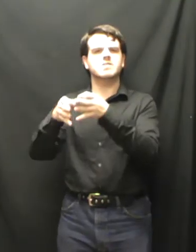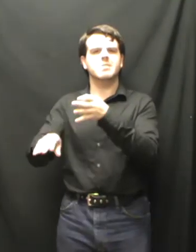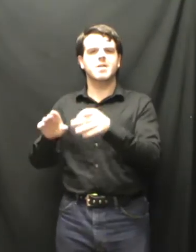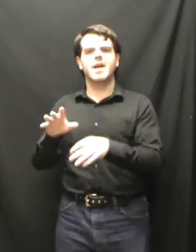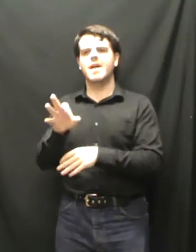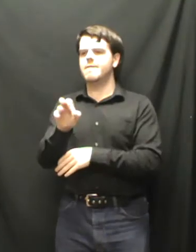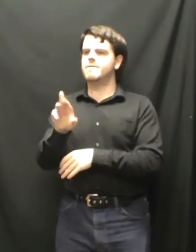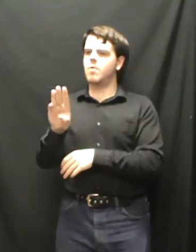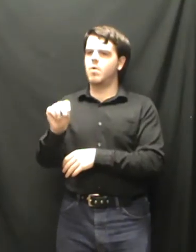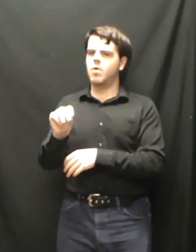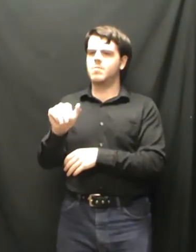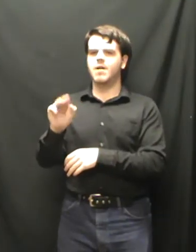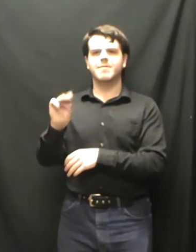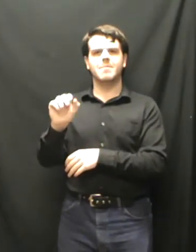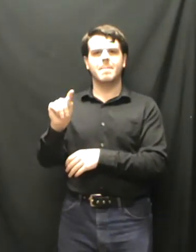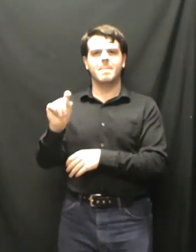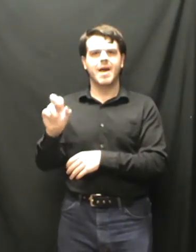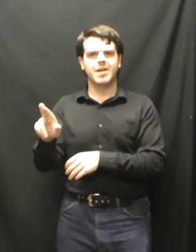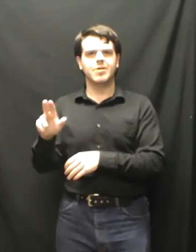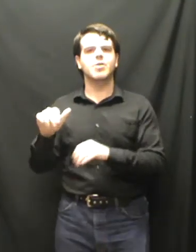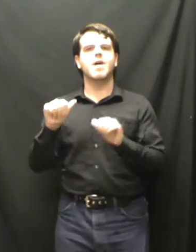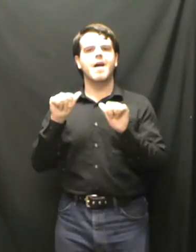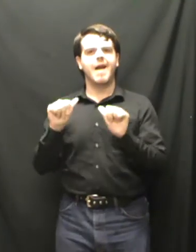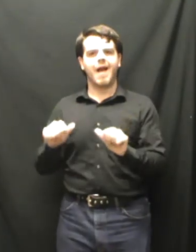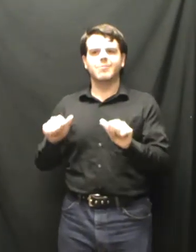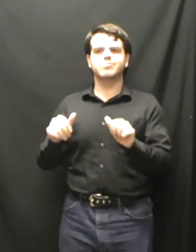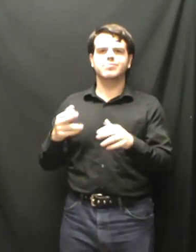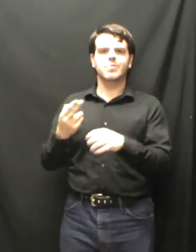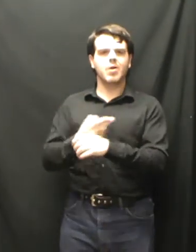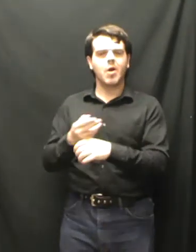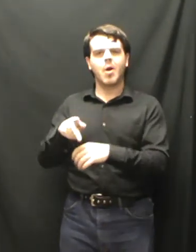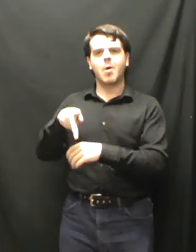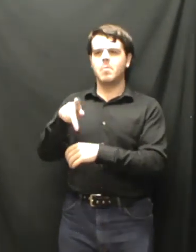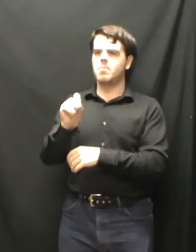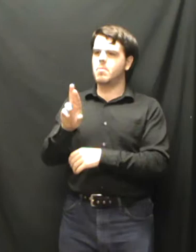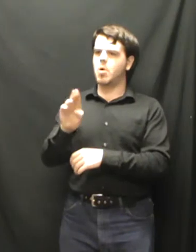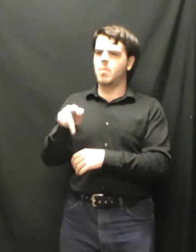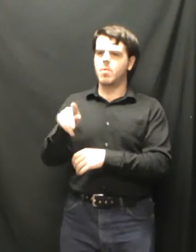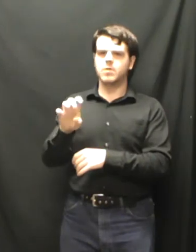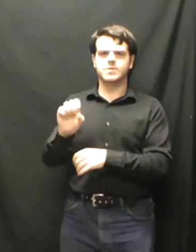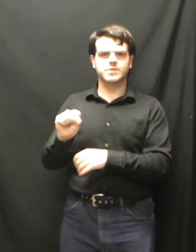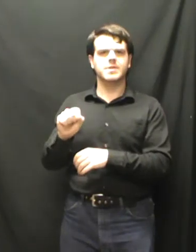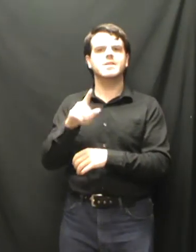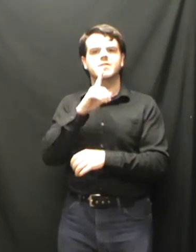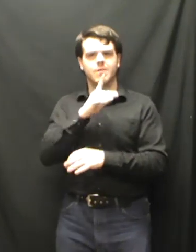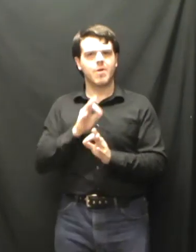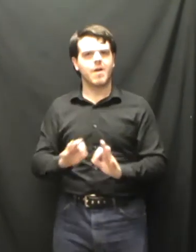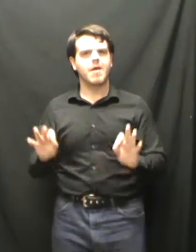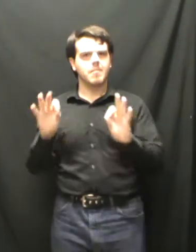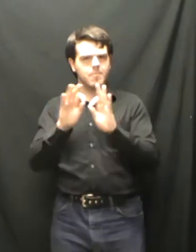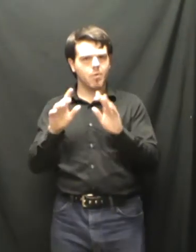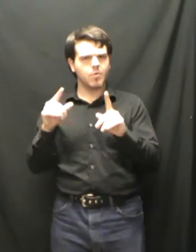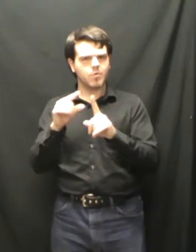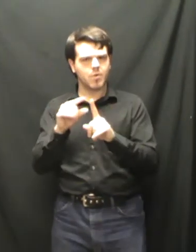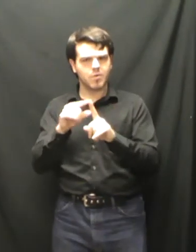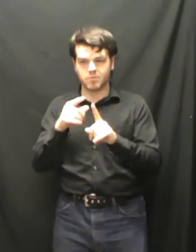together for a purpose. So it's a very important word that you will see and hear. We're focusing on matter today. We're going